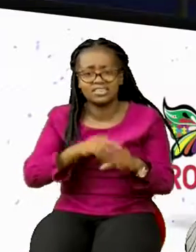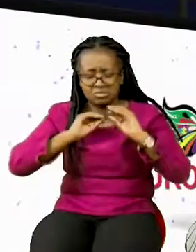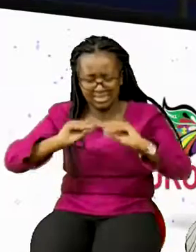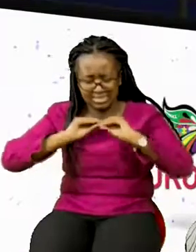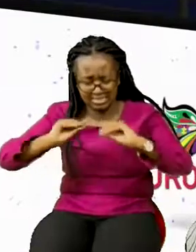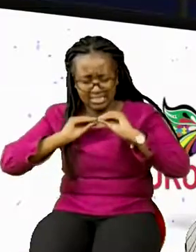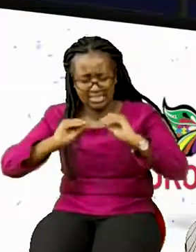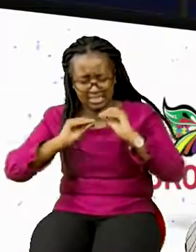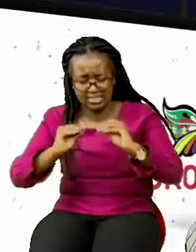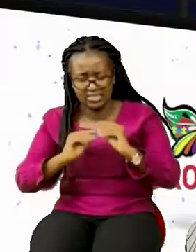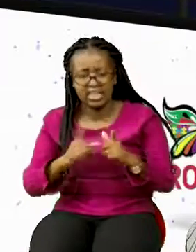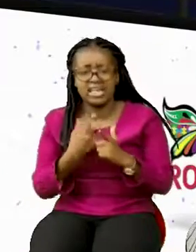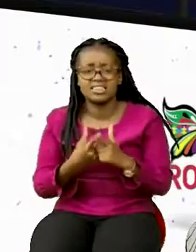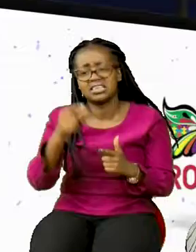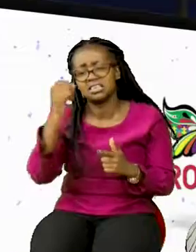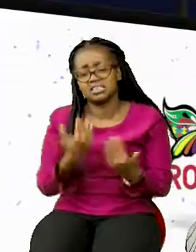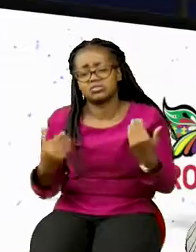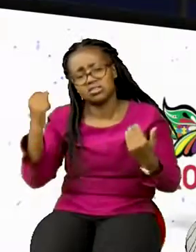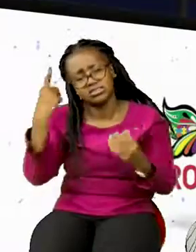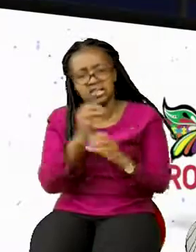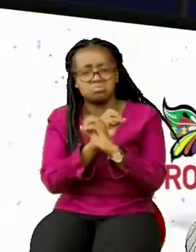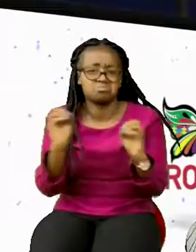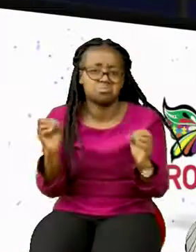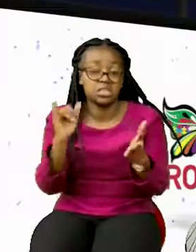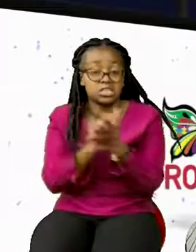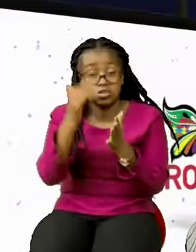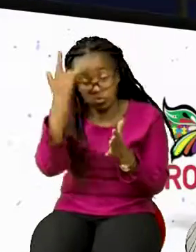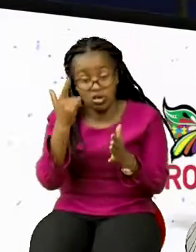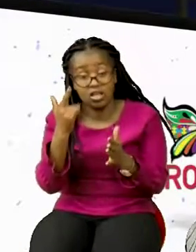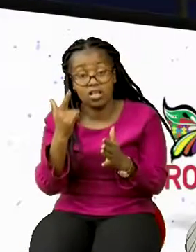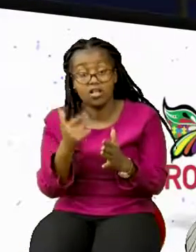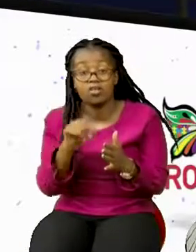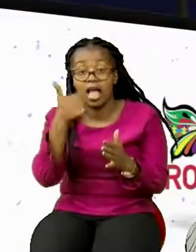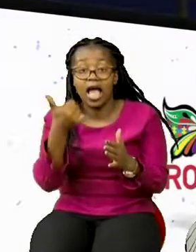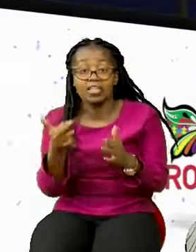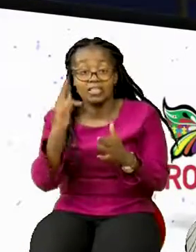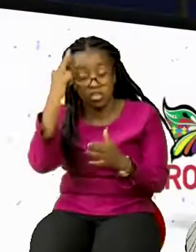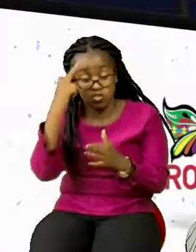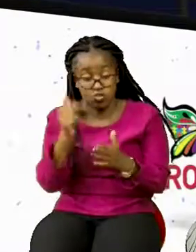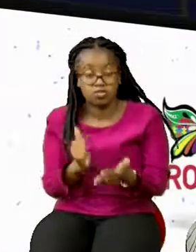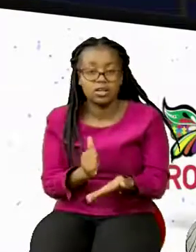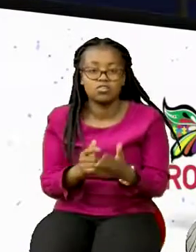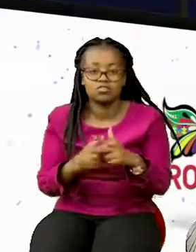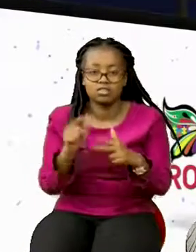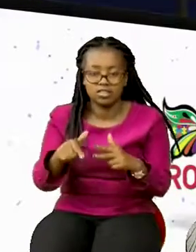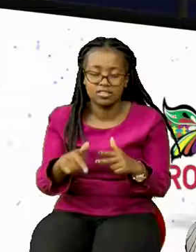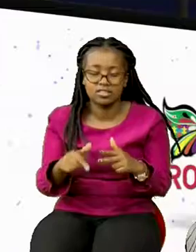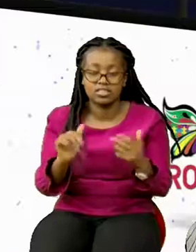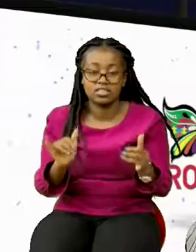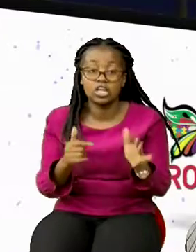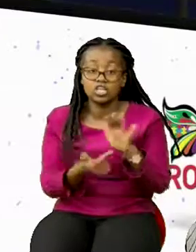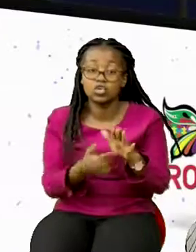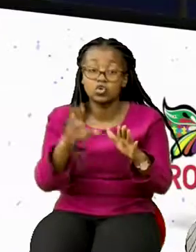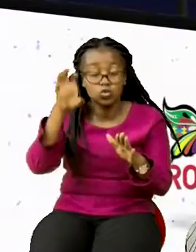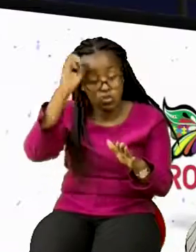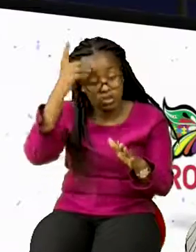child something and they just don't understand it. So that's why one of the other reasons that bring us to start this show, Neuro Digest, to